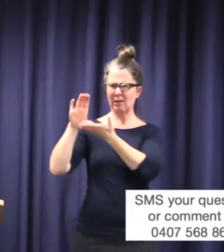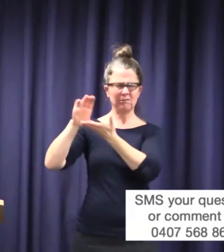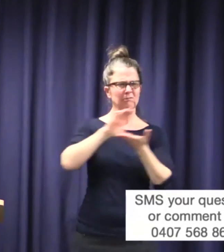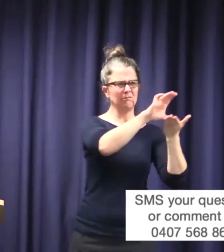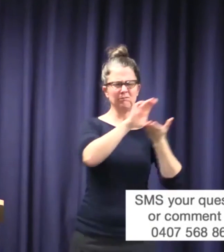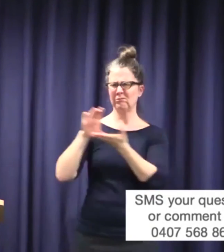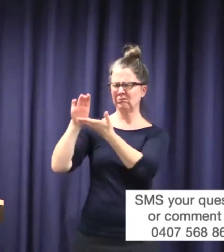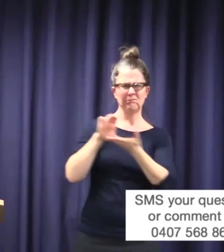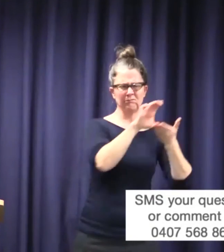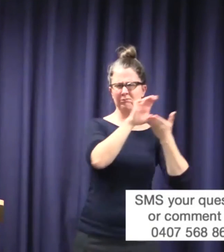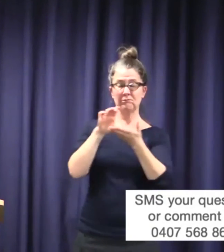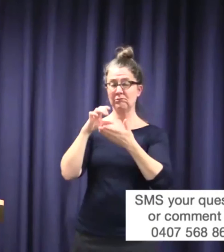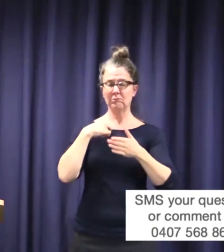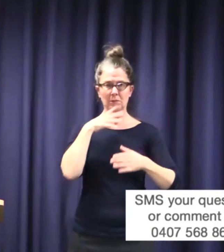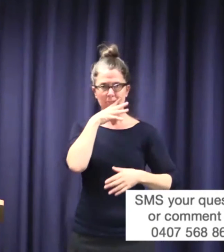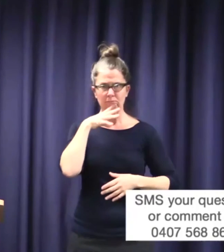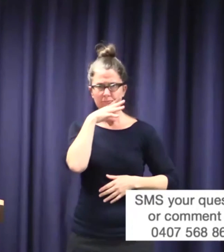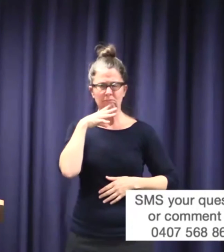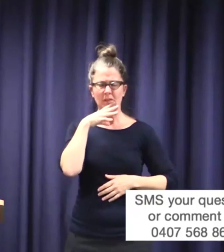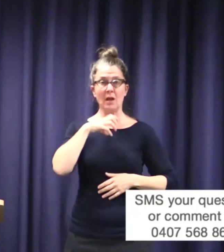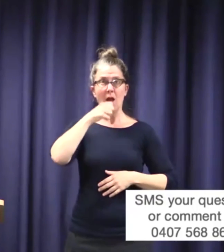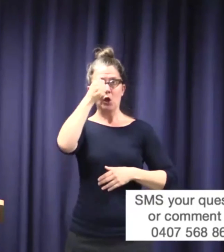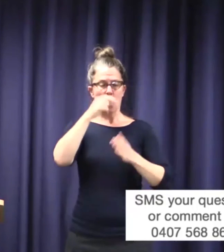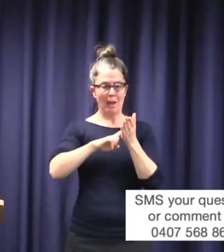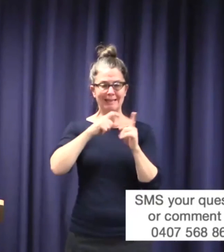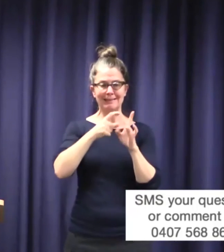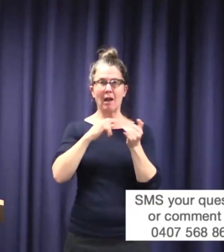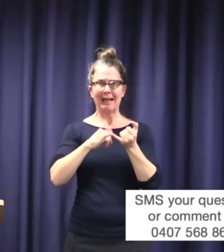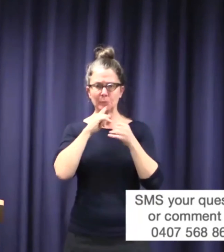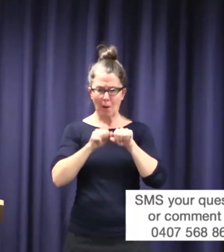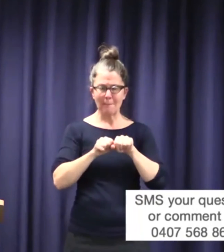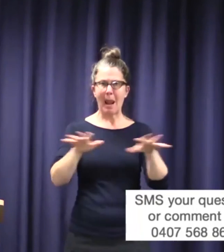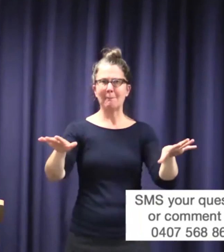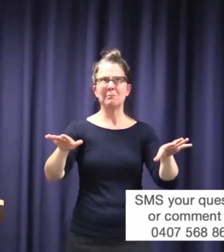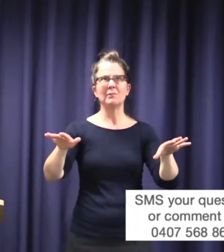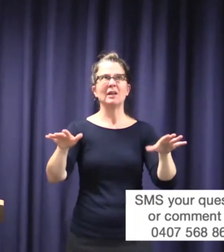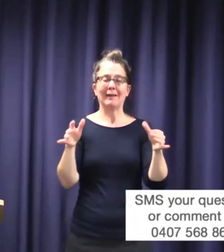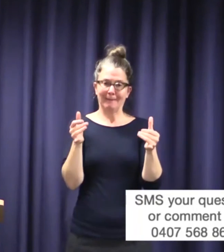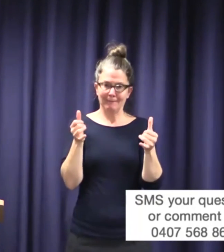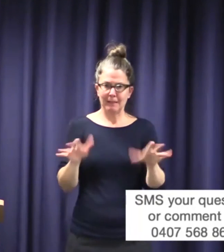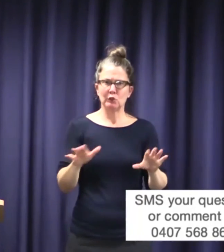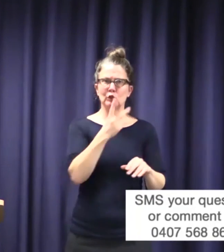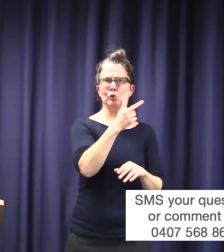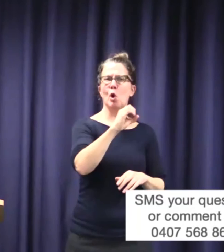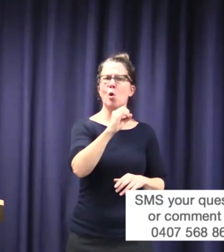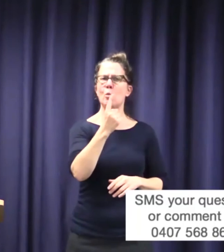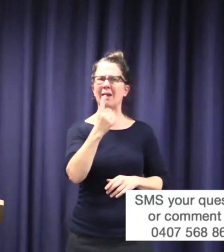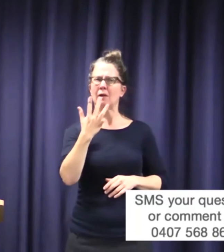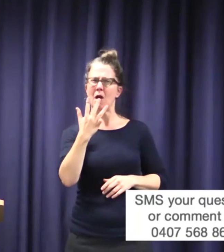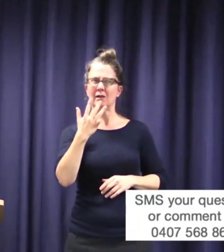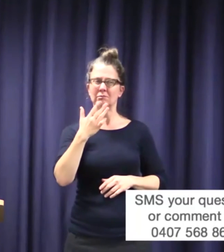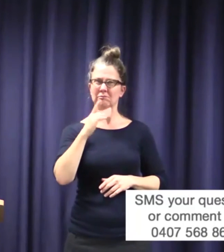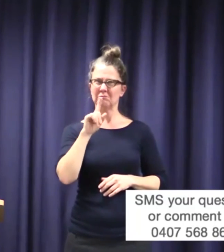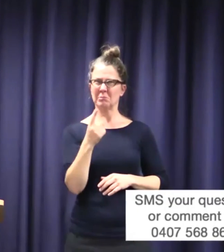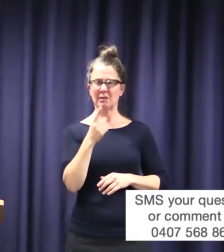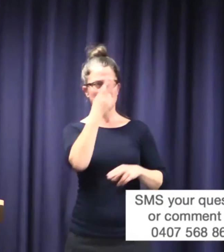So I have, and NDIS is getting rolled out by 2019, but it's not applicable for my parents